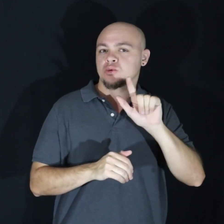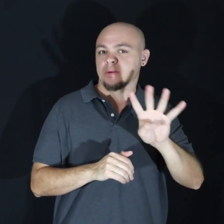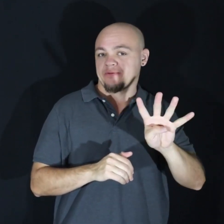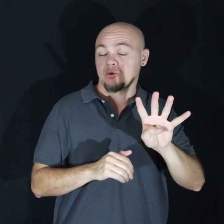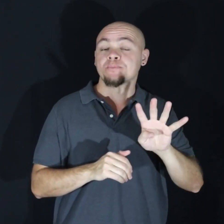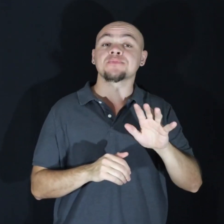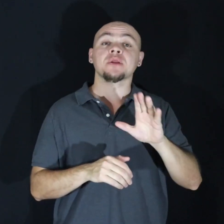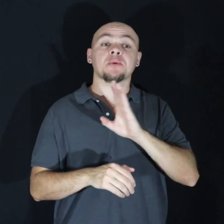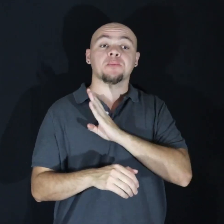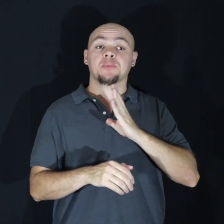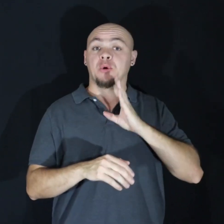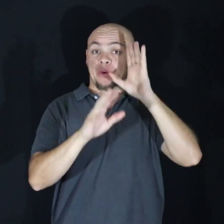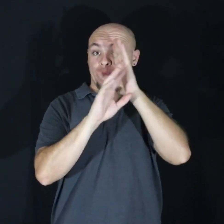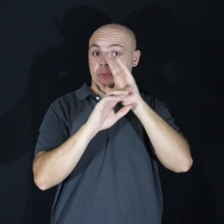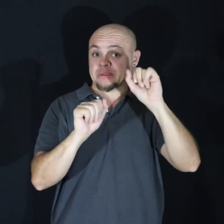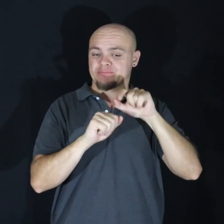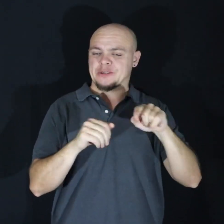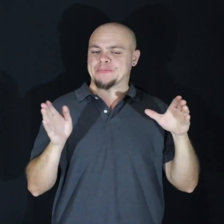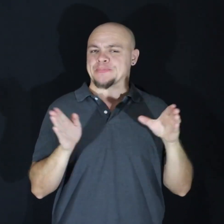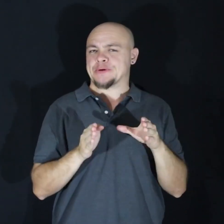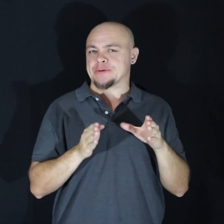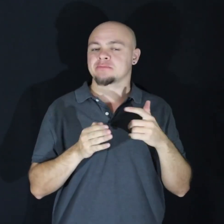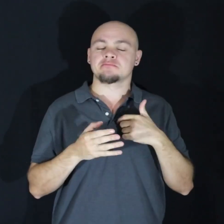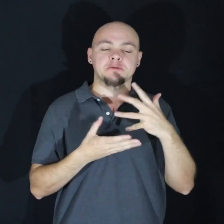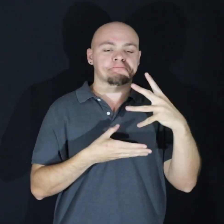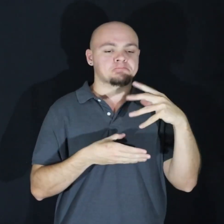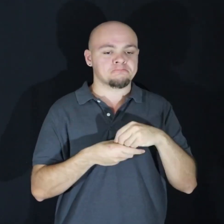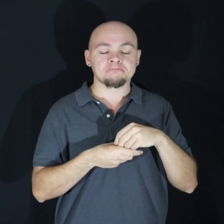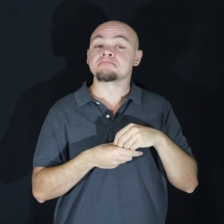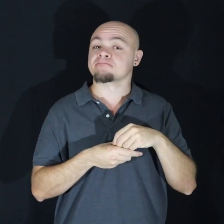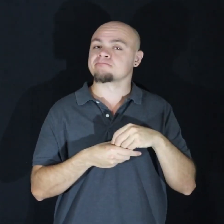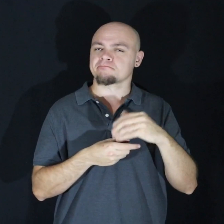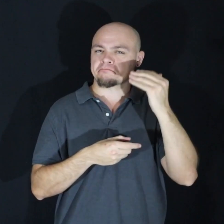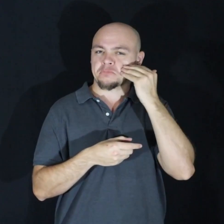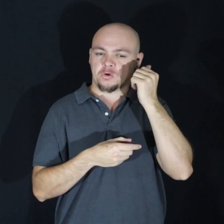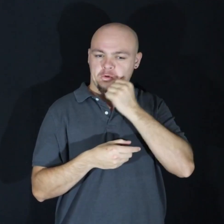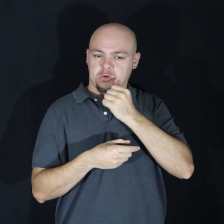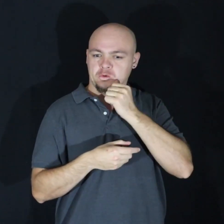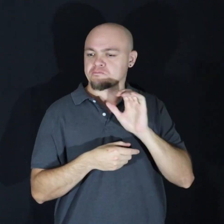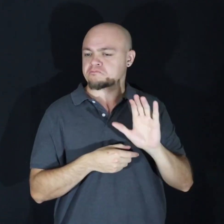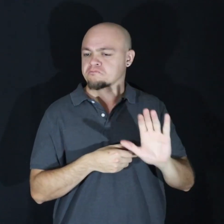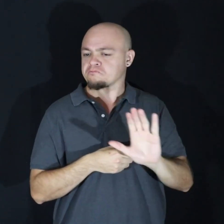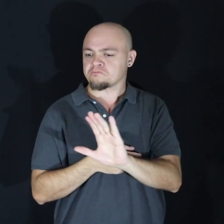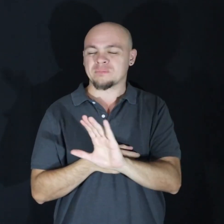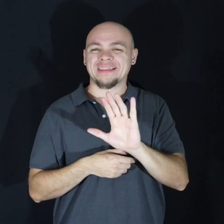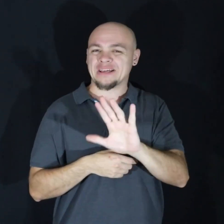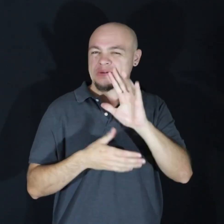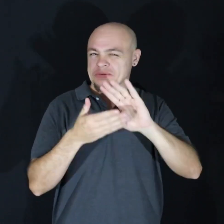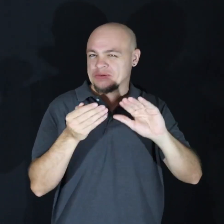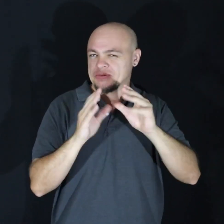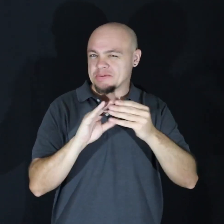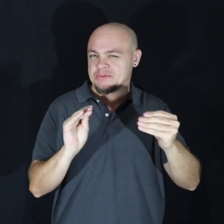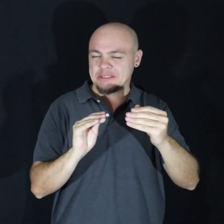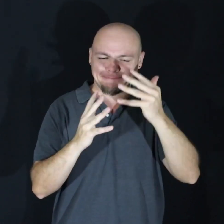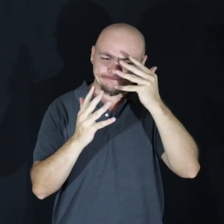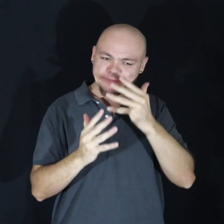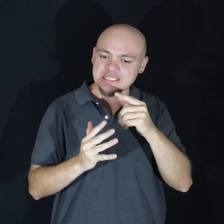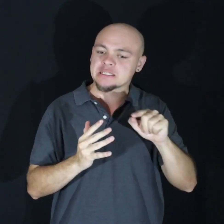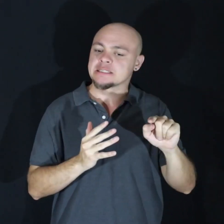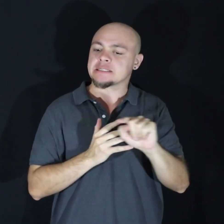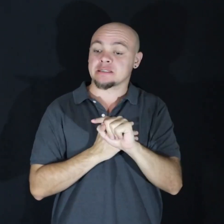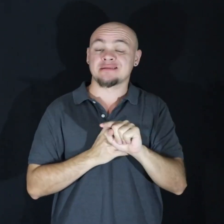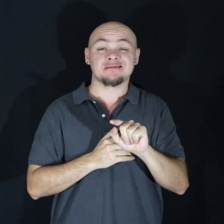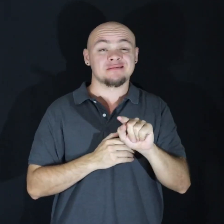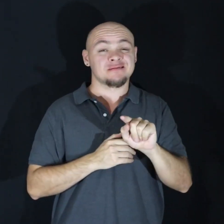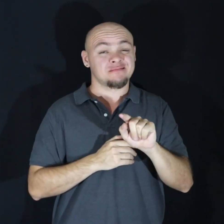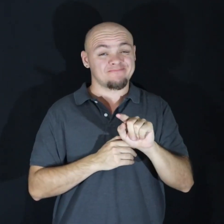board president of this small charity, I've been closely involved and gotten to know the girls and their tragic stories over the years.